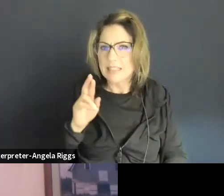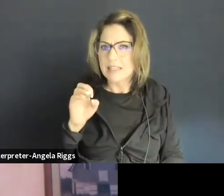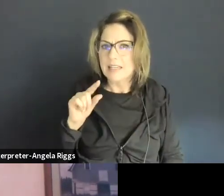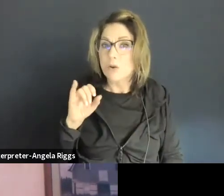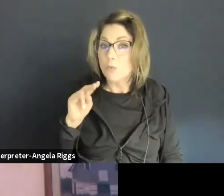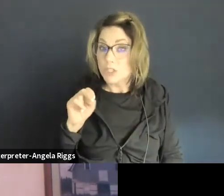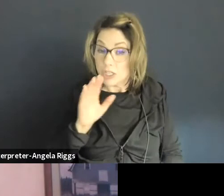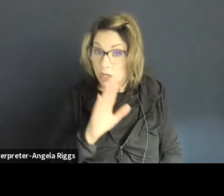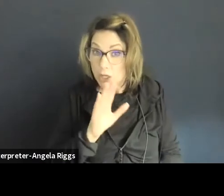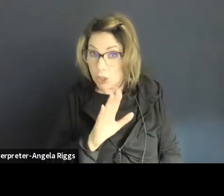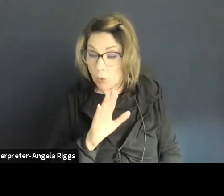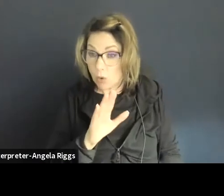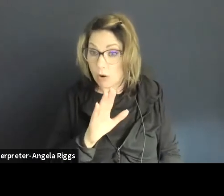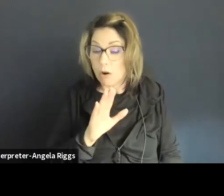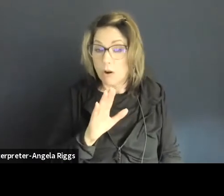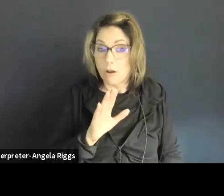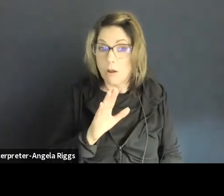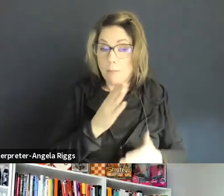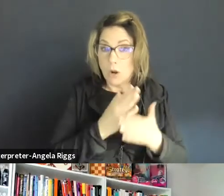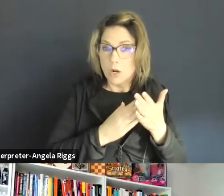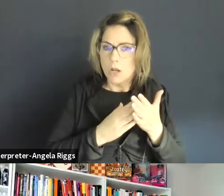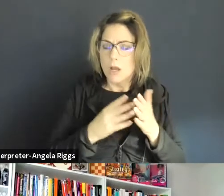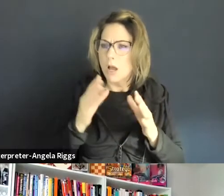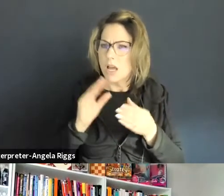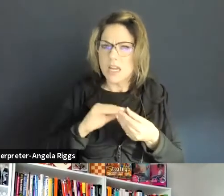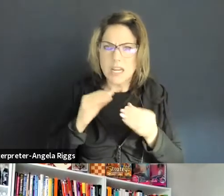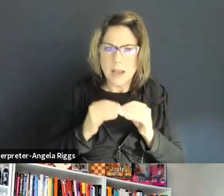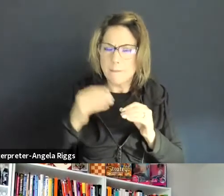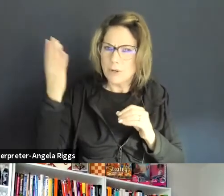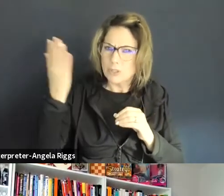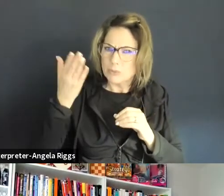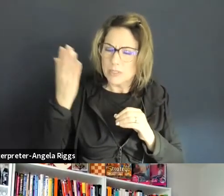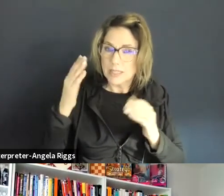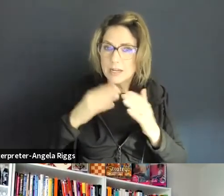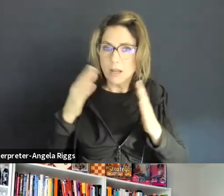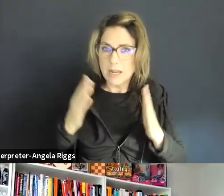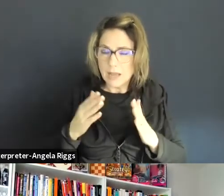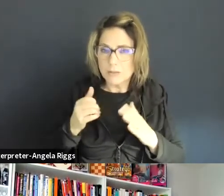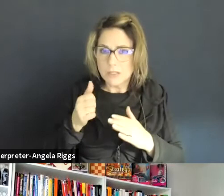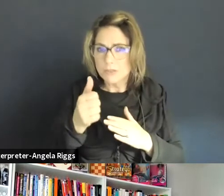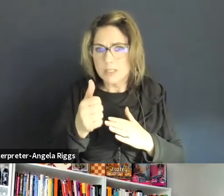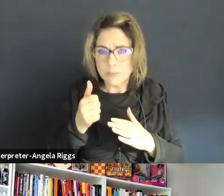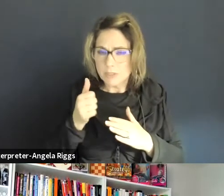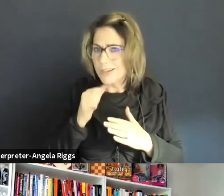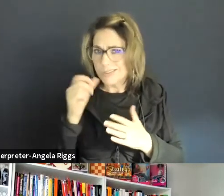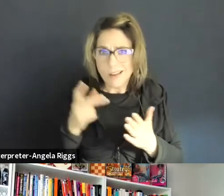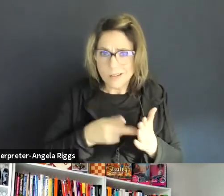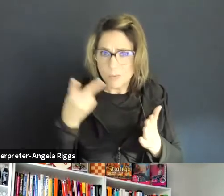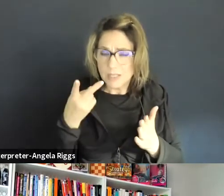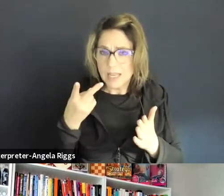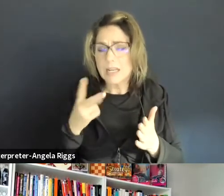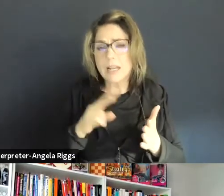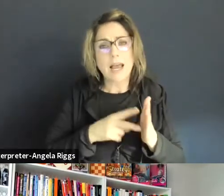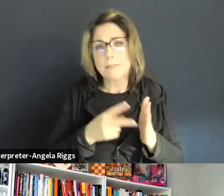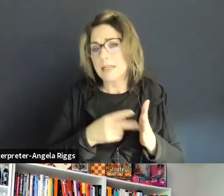part. He asked, are the numbers presented on housing and transportation unduplicated? In other words, could